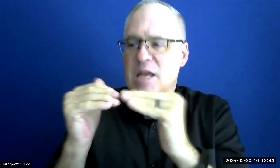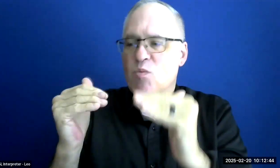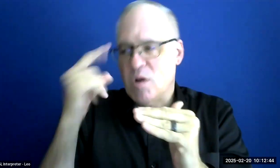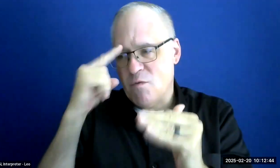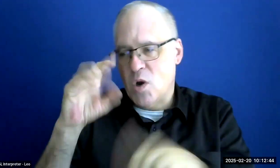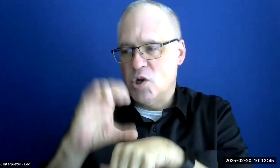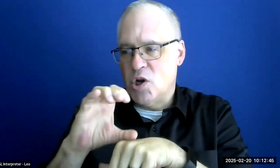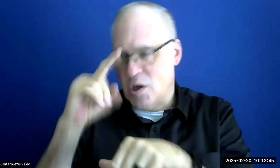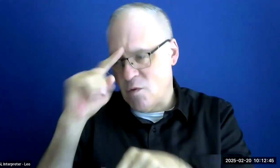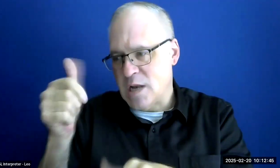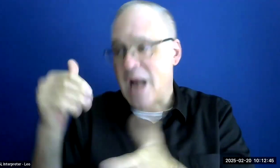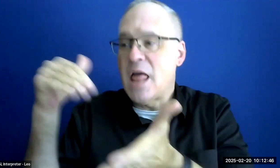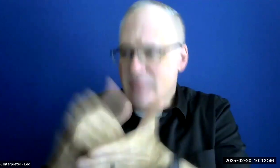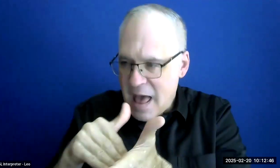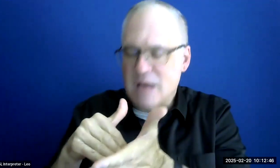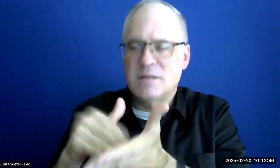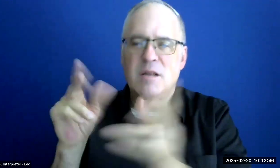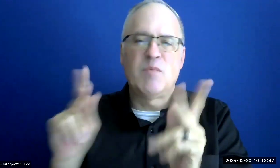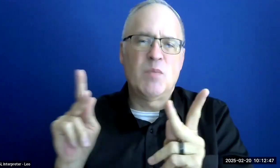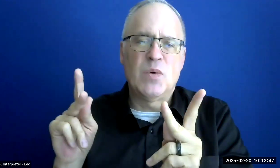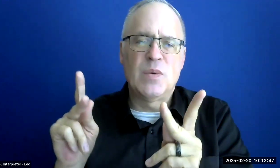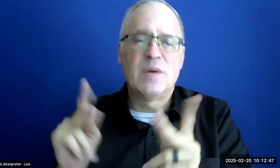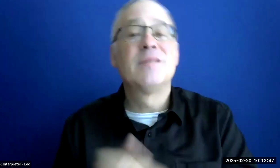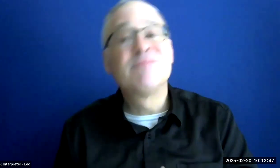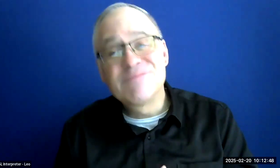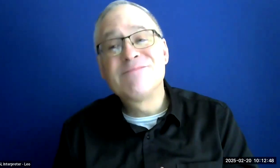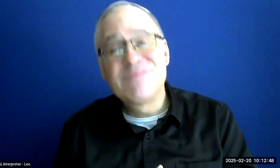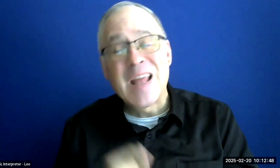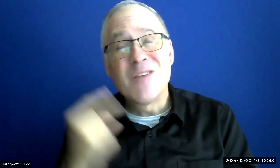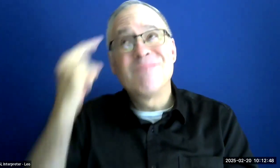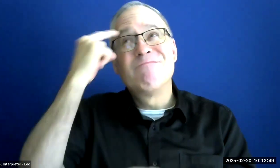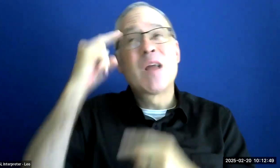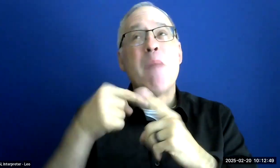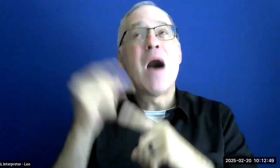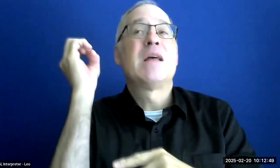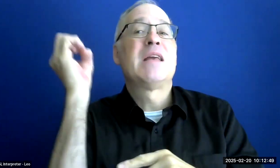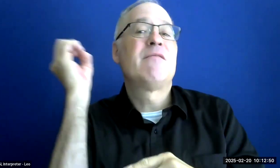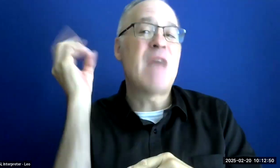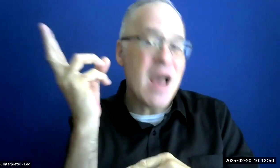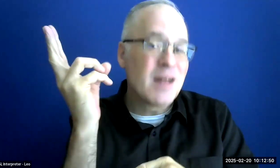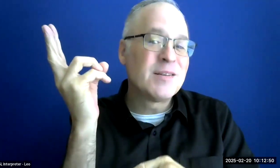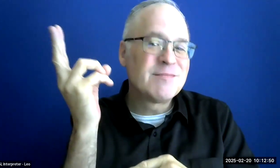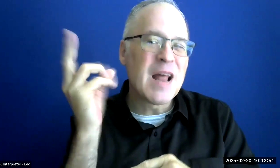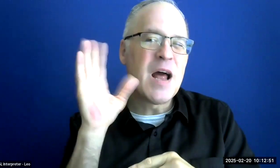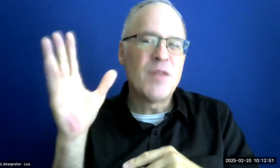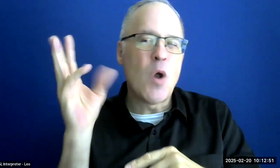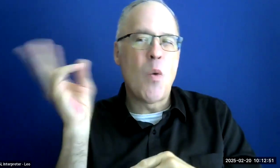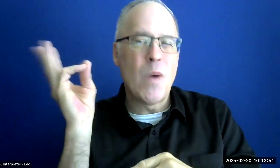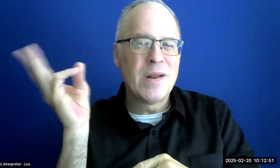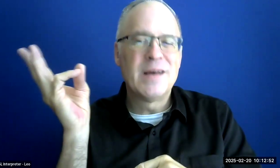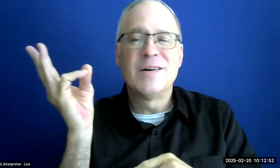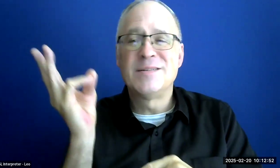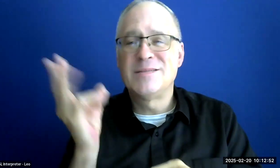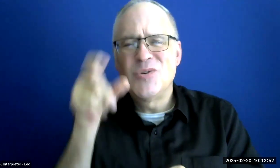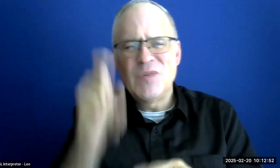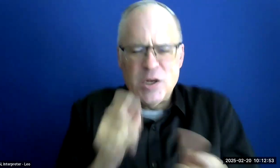These differences are also a potential problem for the church's evangelistic witness. When the church is not adequately able to adapt